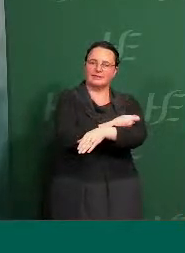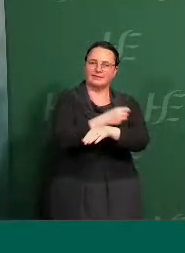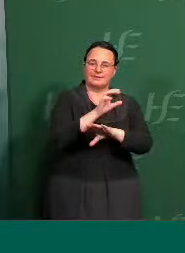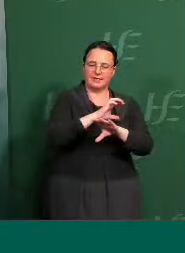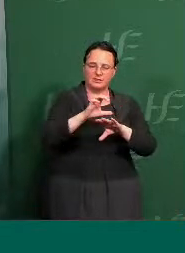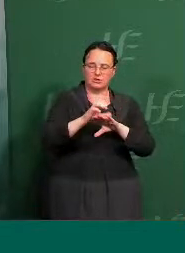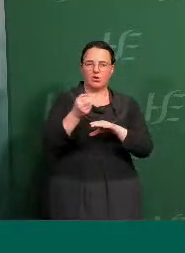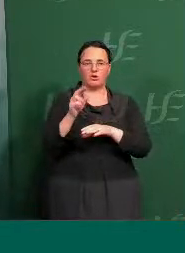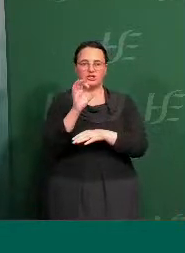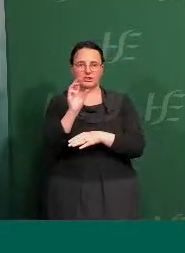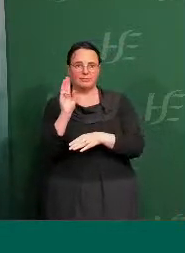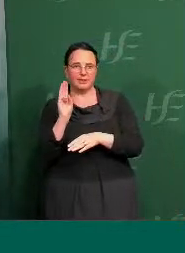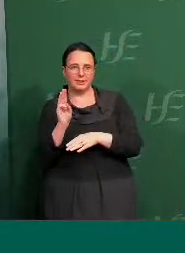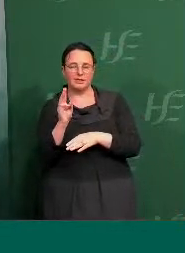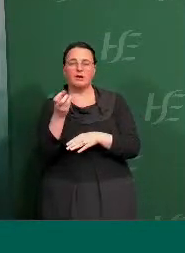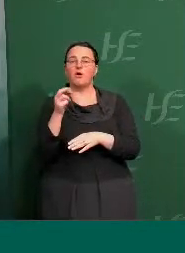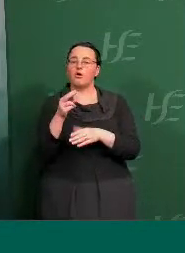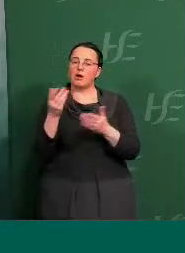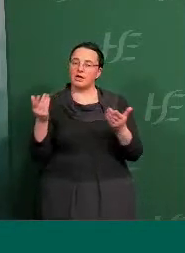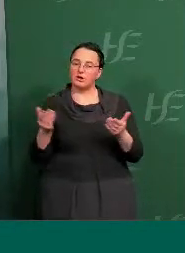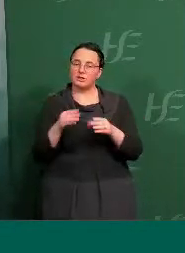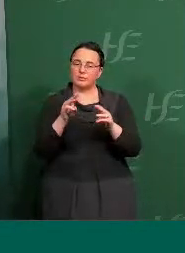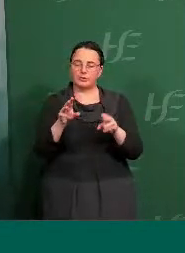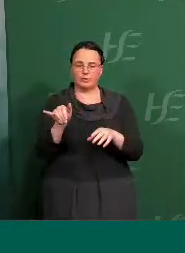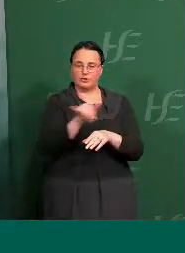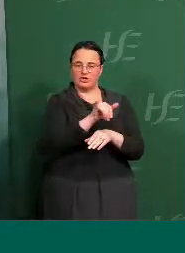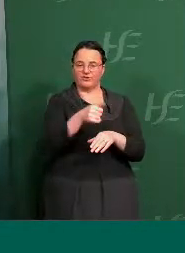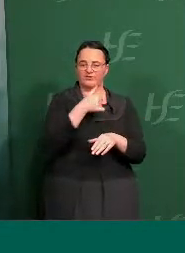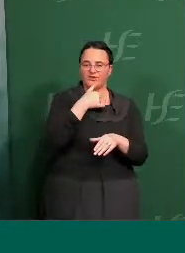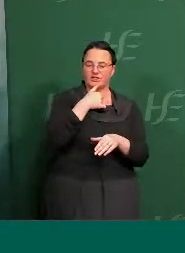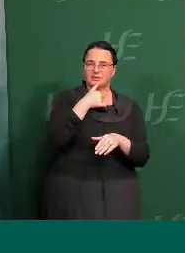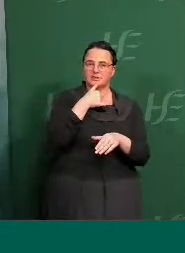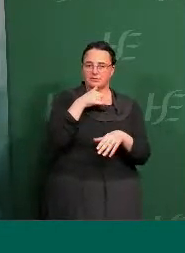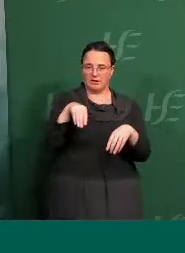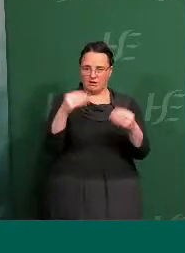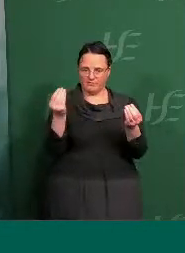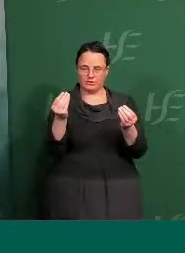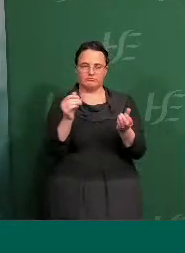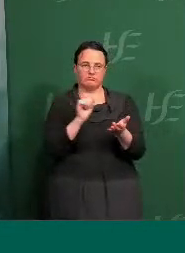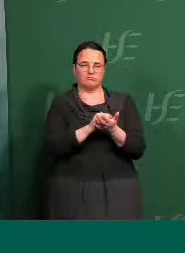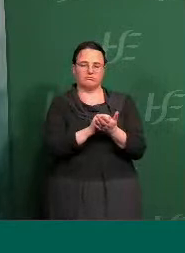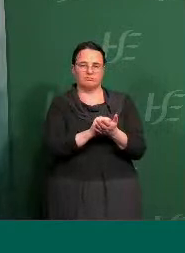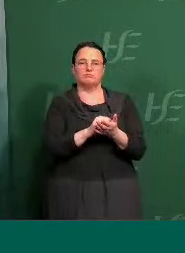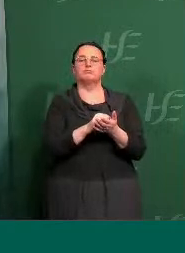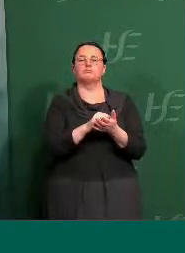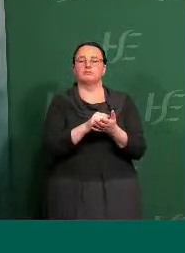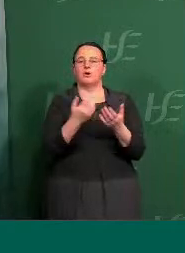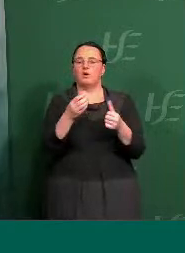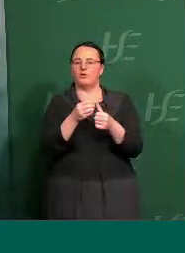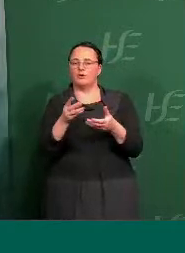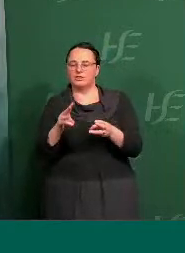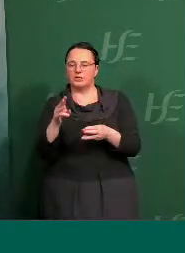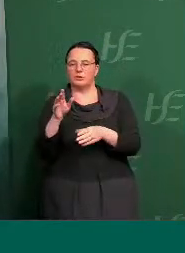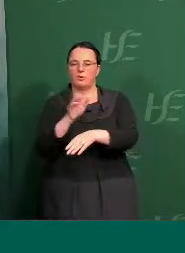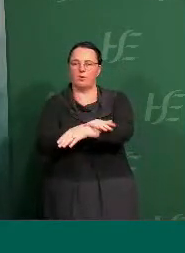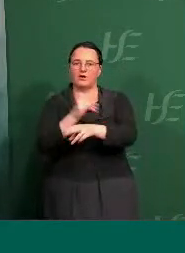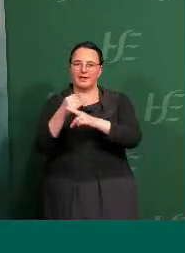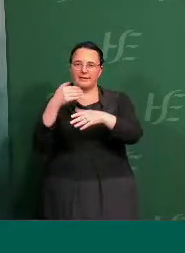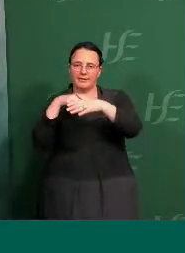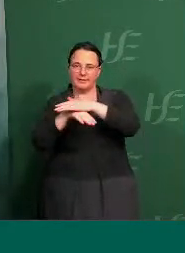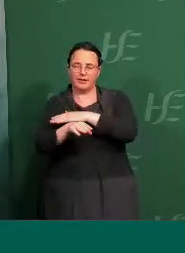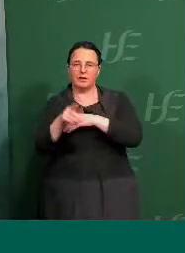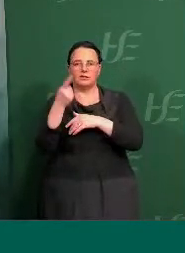or a GP, again, encouraging people to take the first option. And then the alternatives that are there through a walk-in, which again